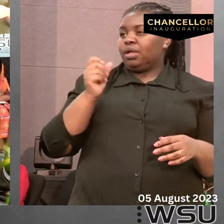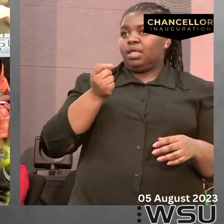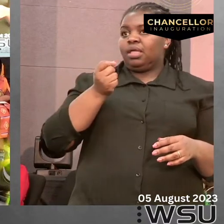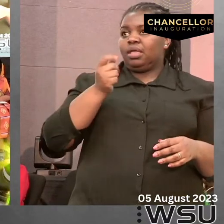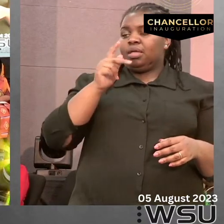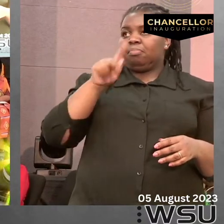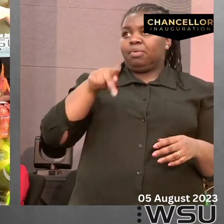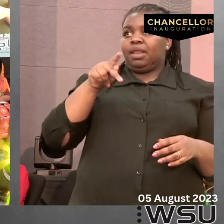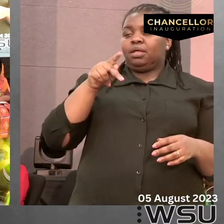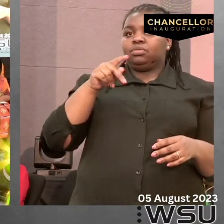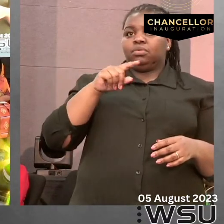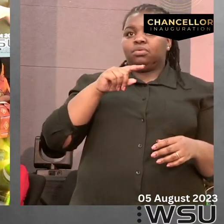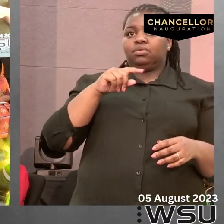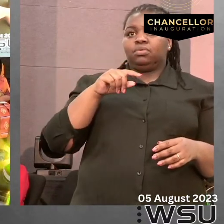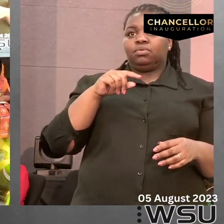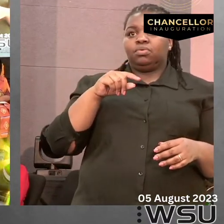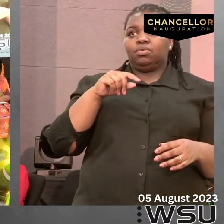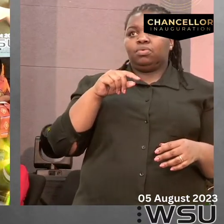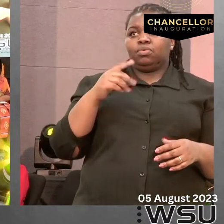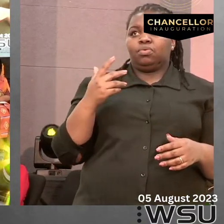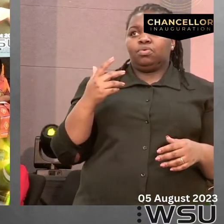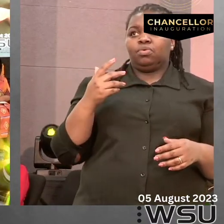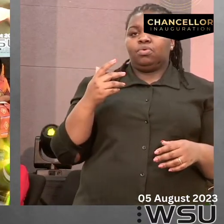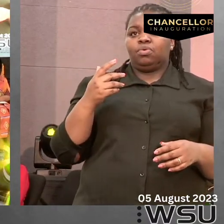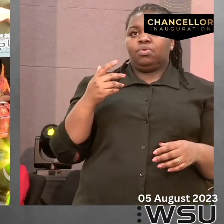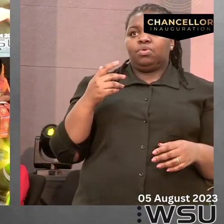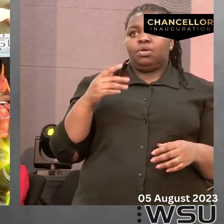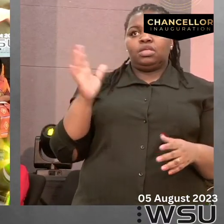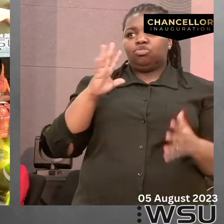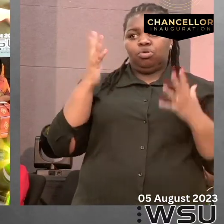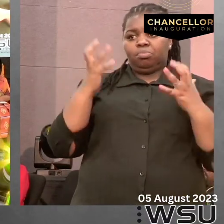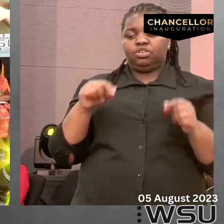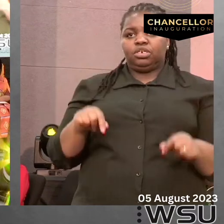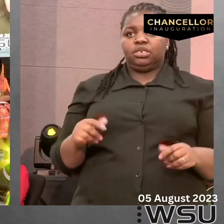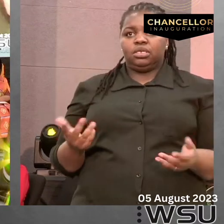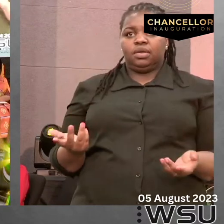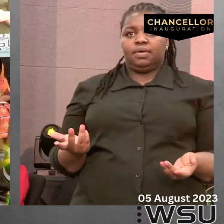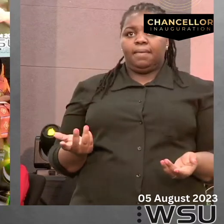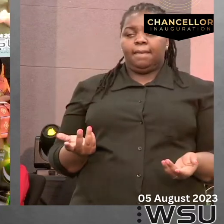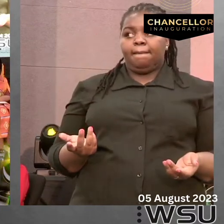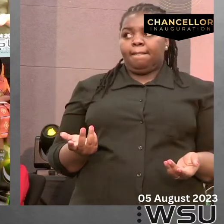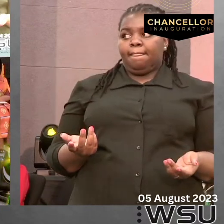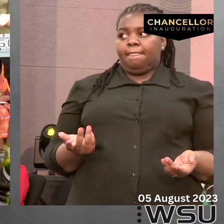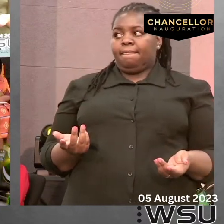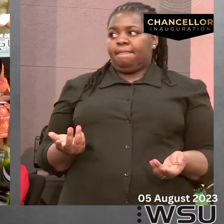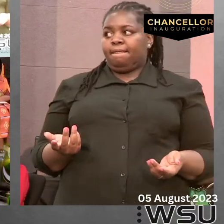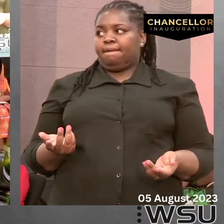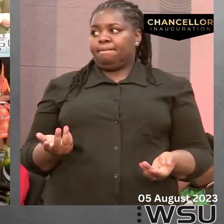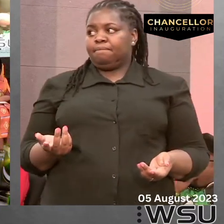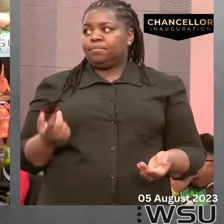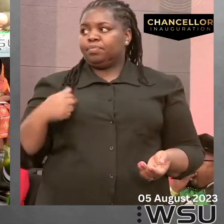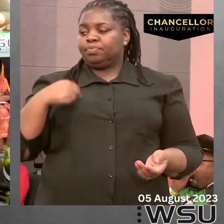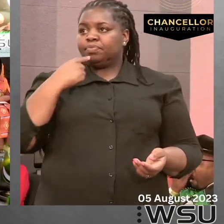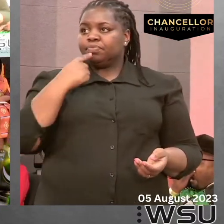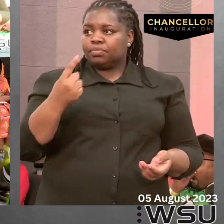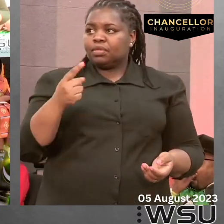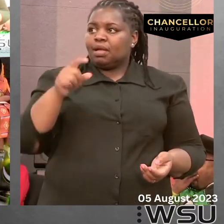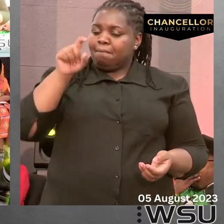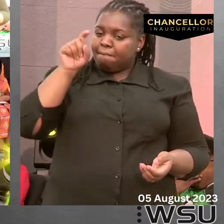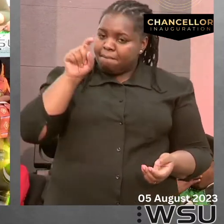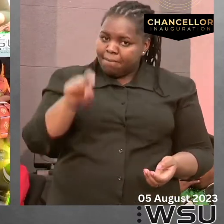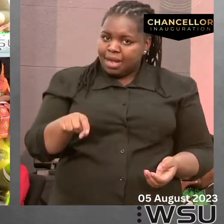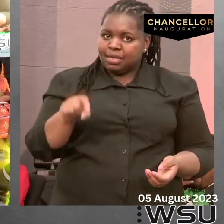Their money is not here. They're not budgeted here. So I'm saying there must be